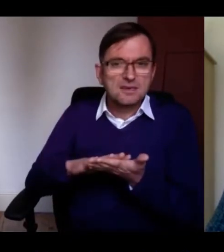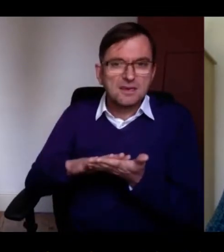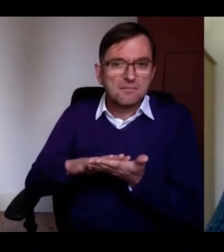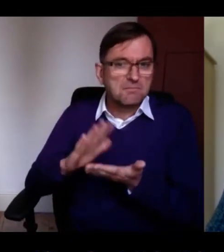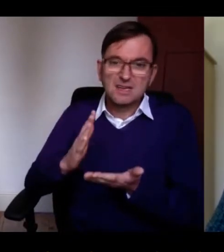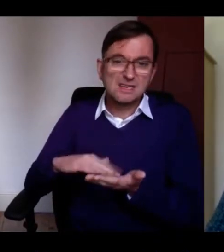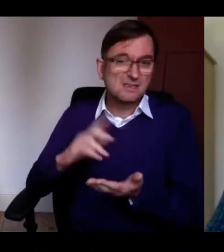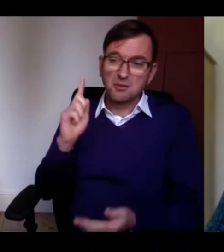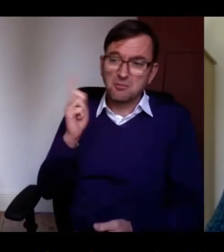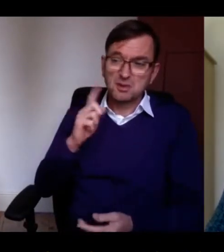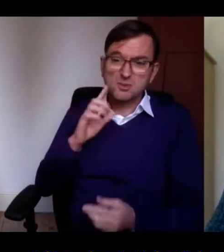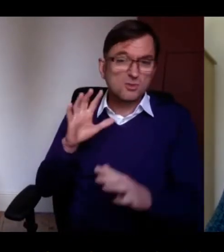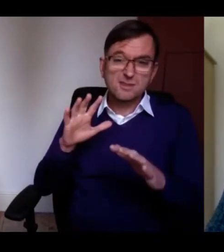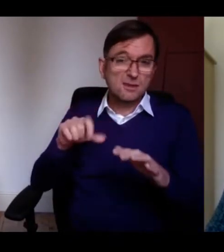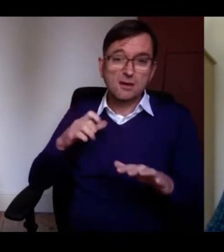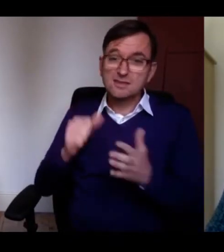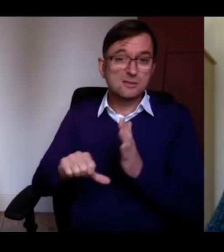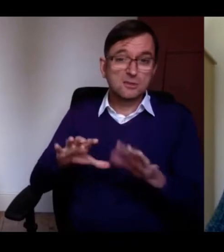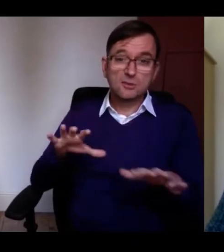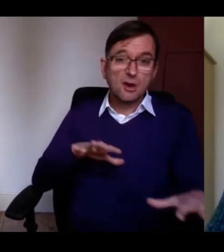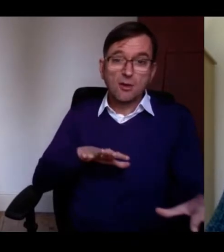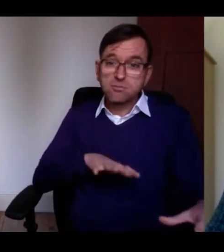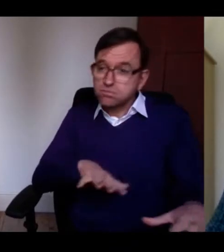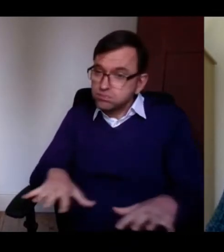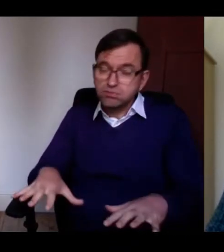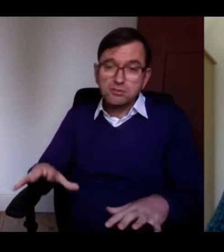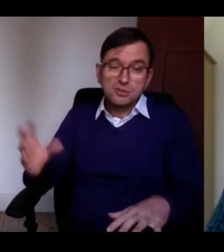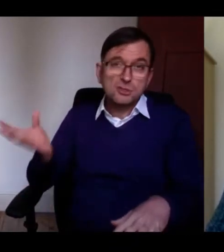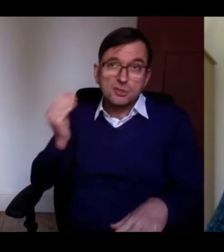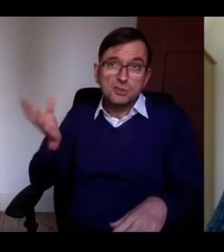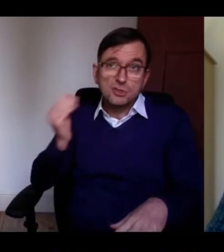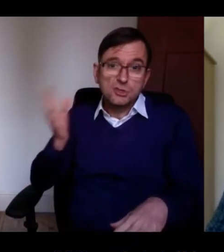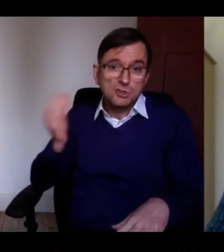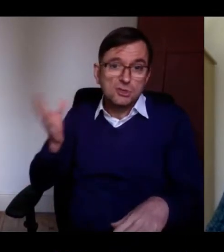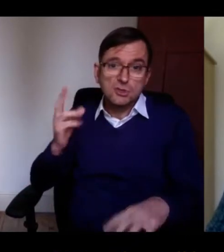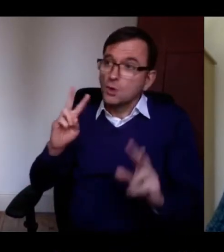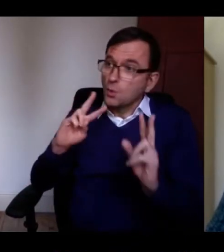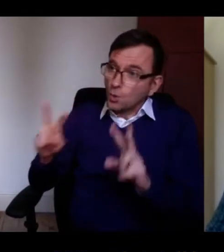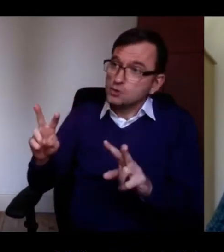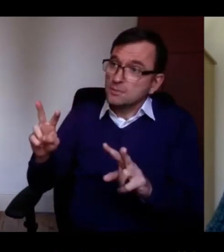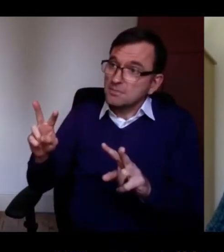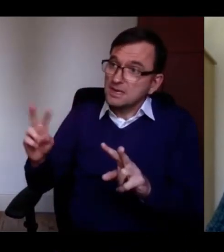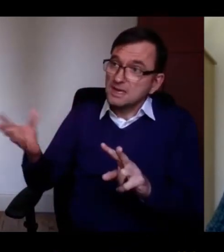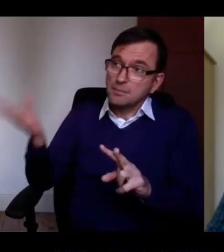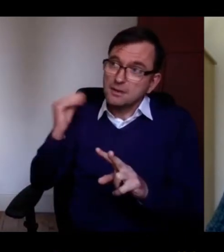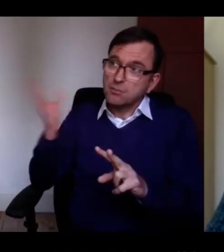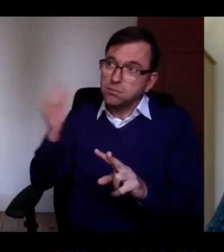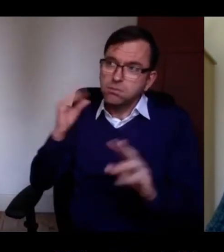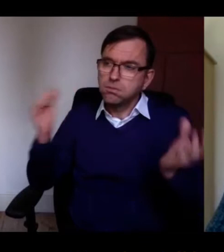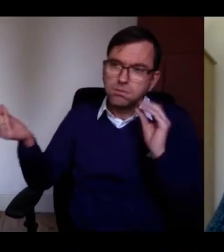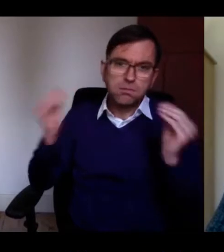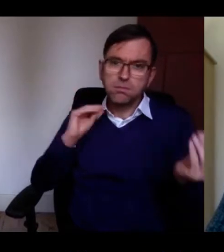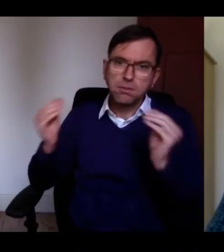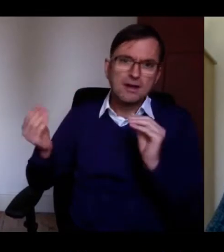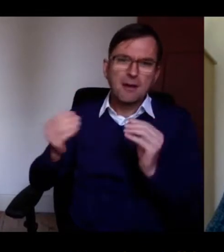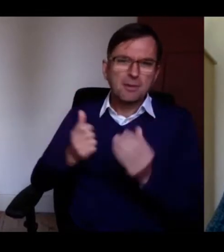I don't know, a couple of minutes, people started to relax into the idea. Okay, so he's talking, the voice